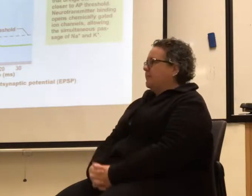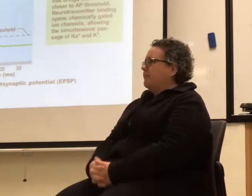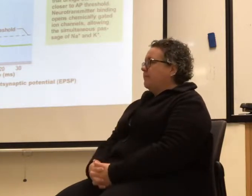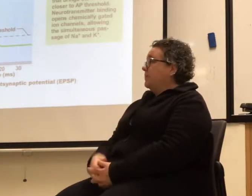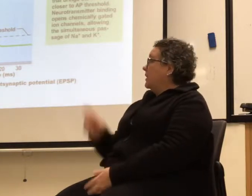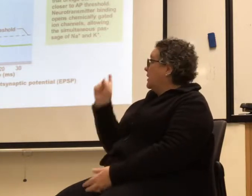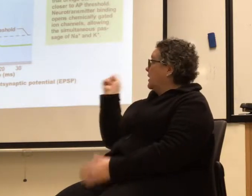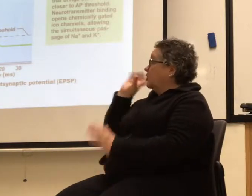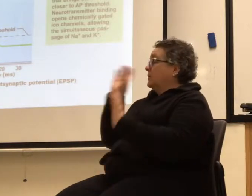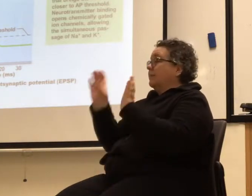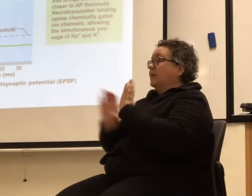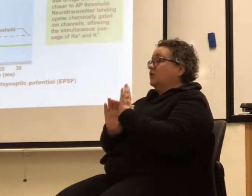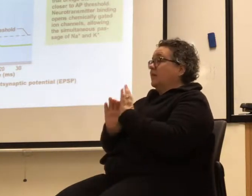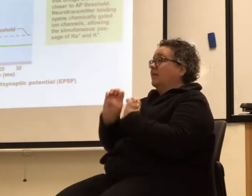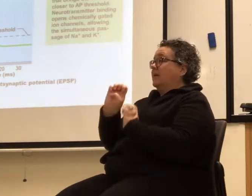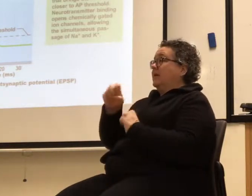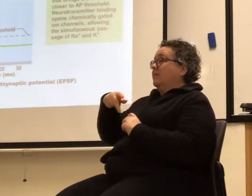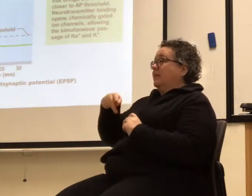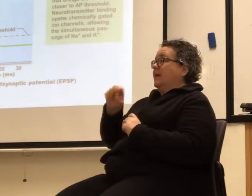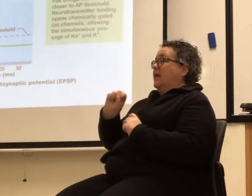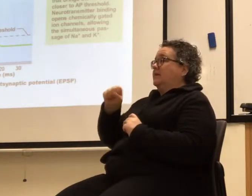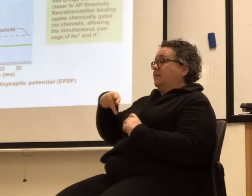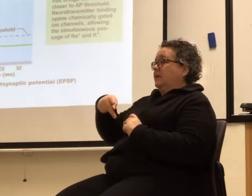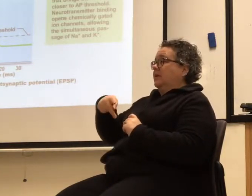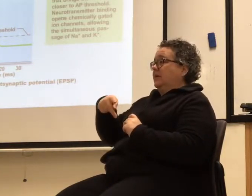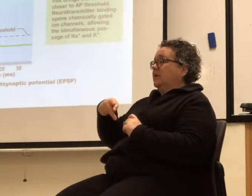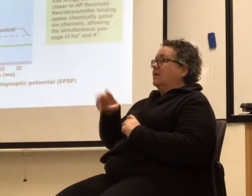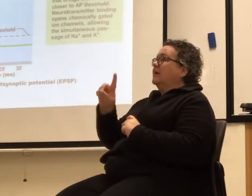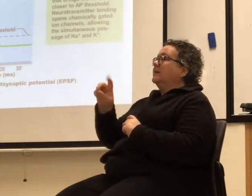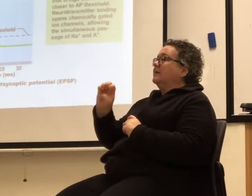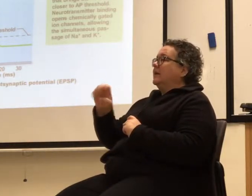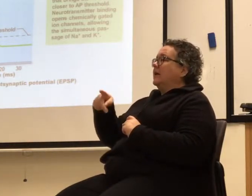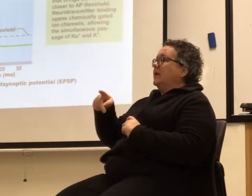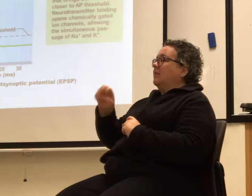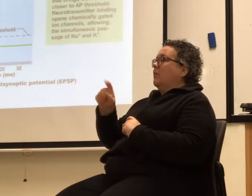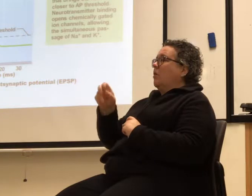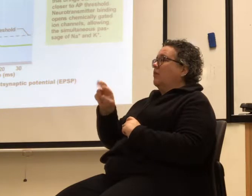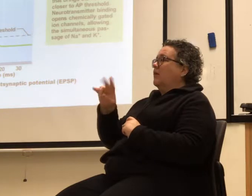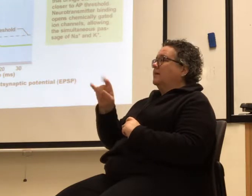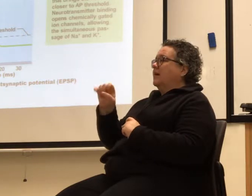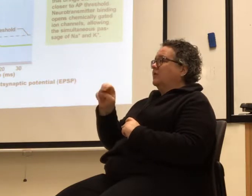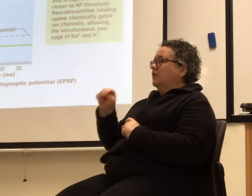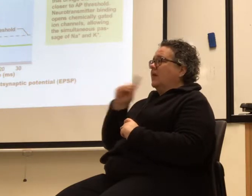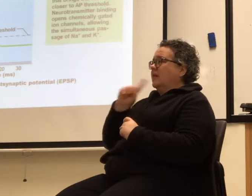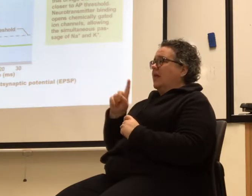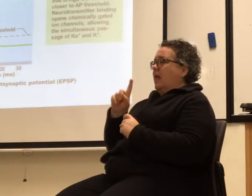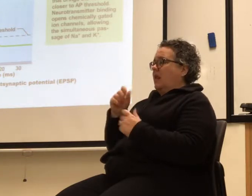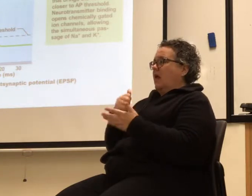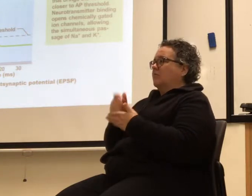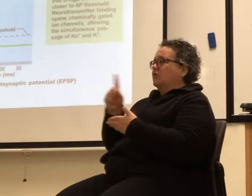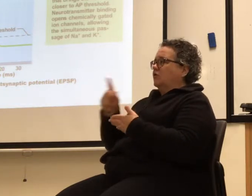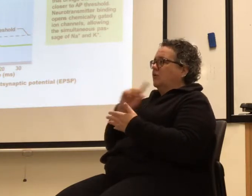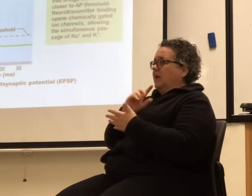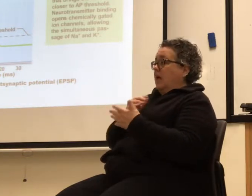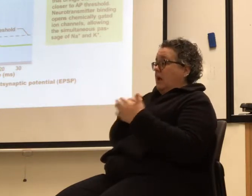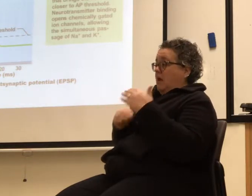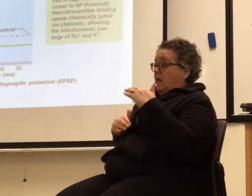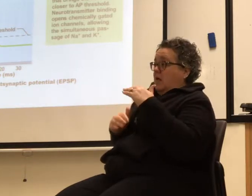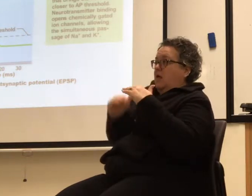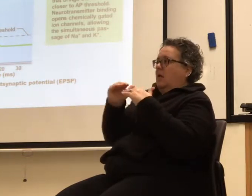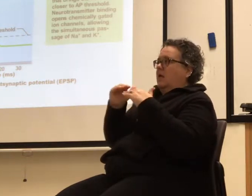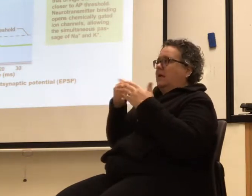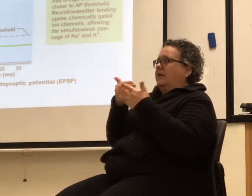Here's a picture of an EPSP. It's a depolarization that brings you closer to threshold.